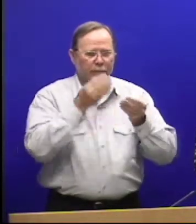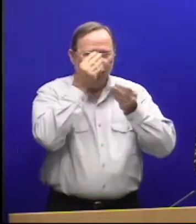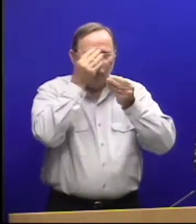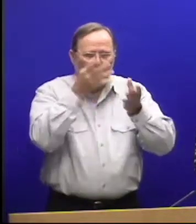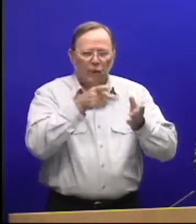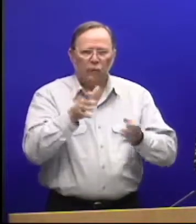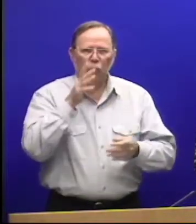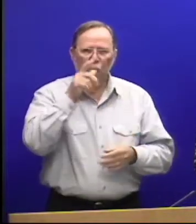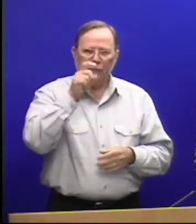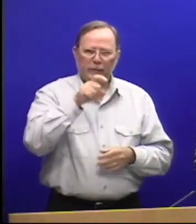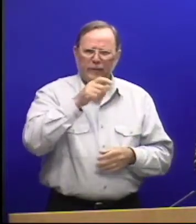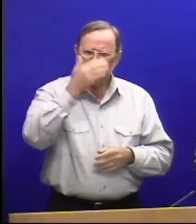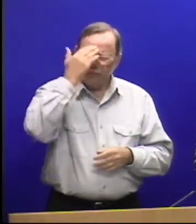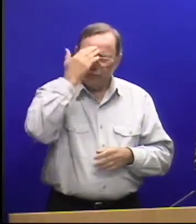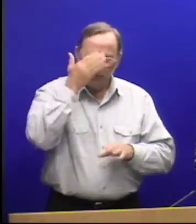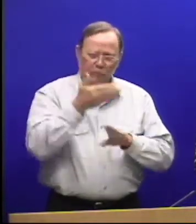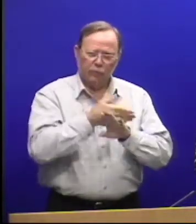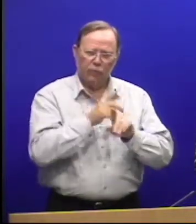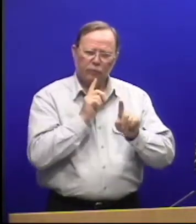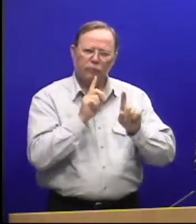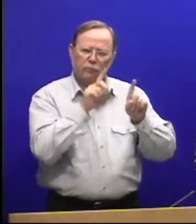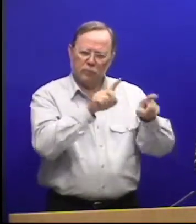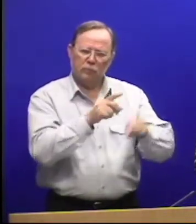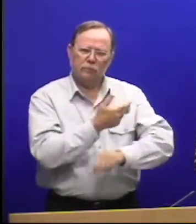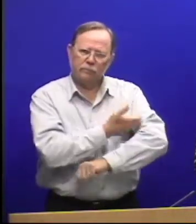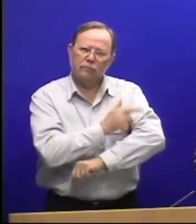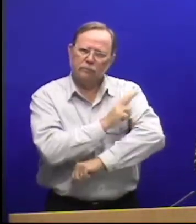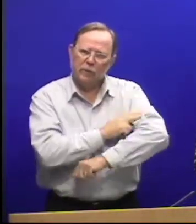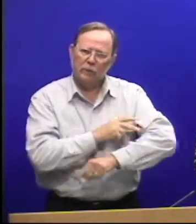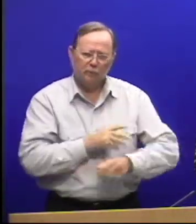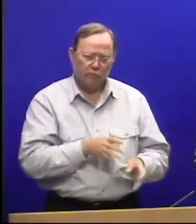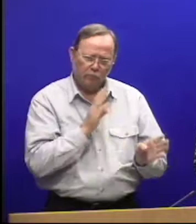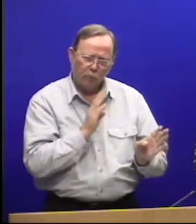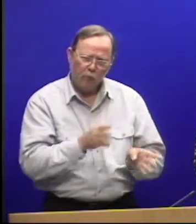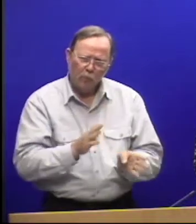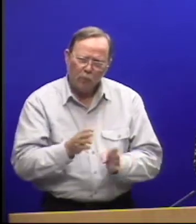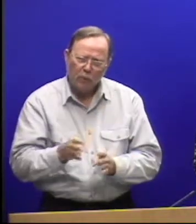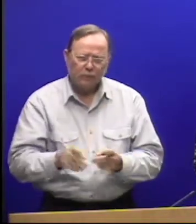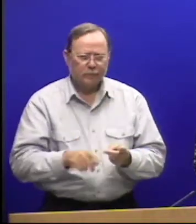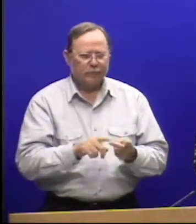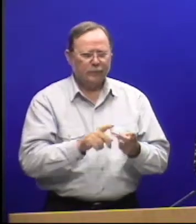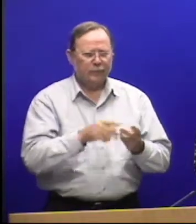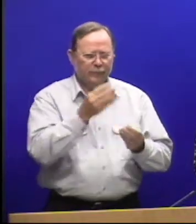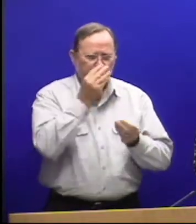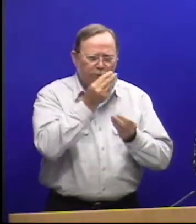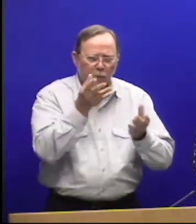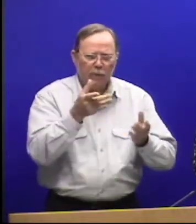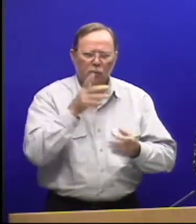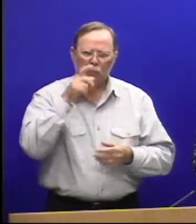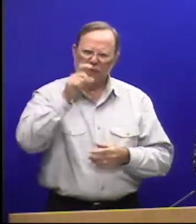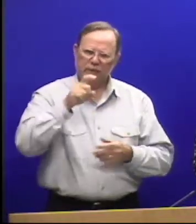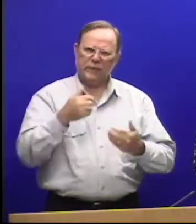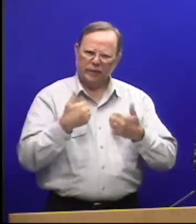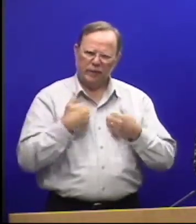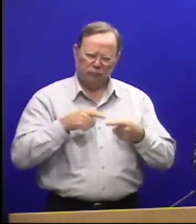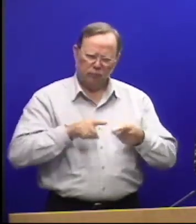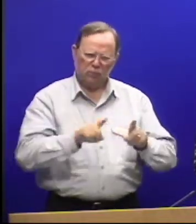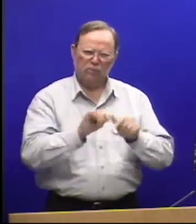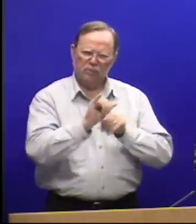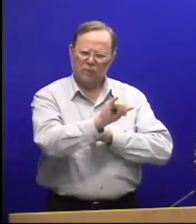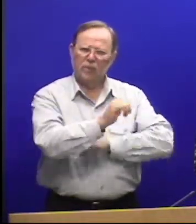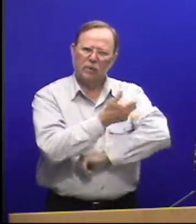before you go to the hospital, preparations and information you will need to have during your hospitalization,